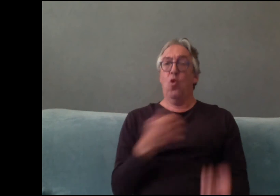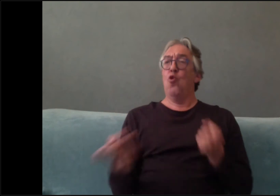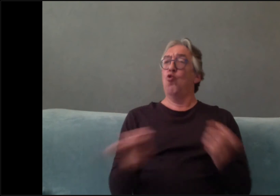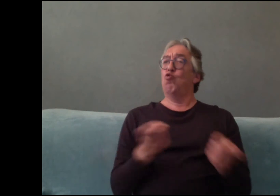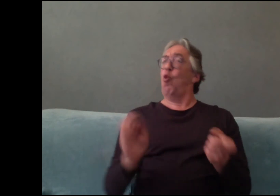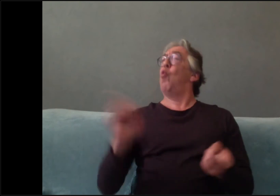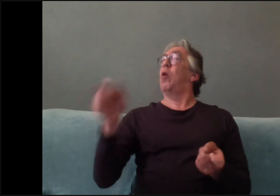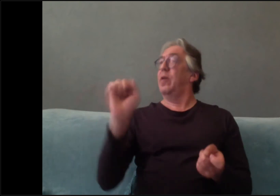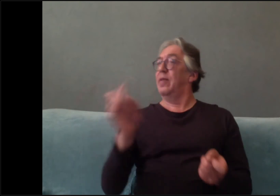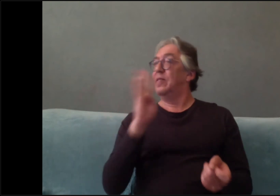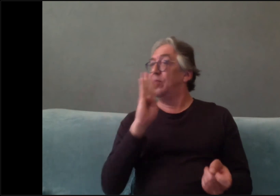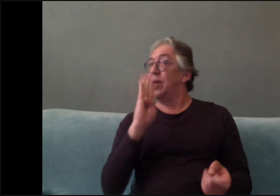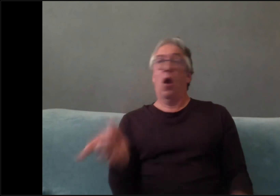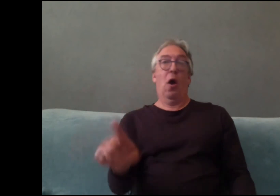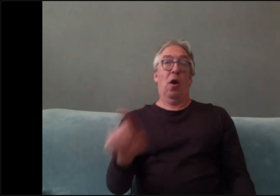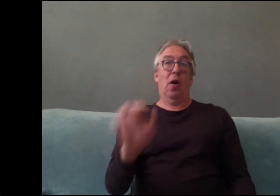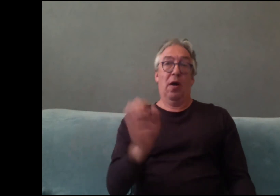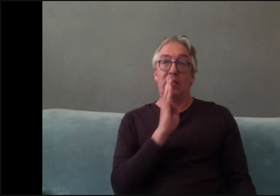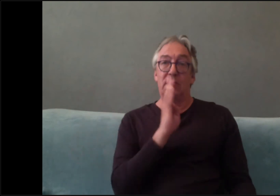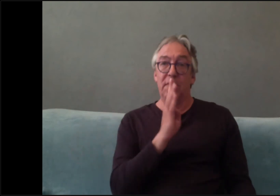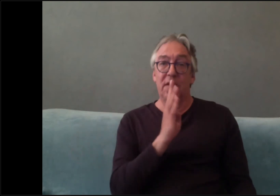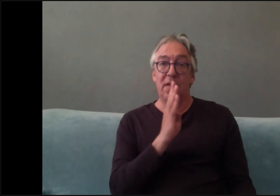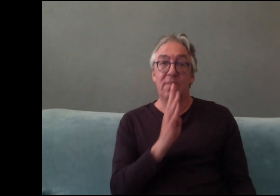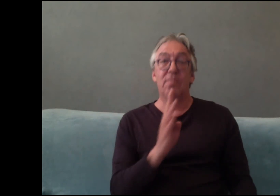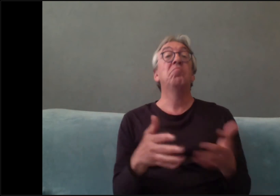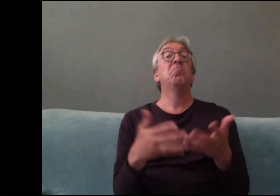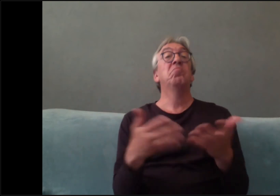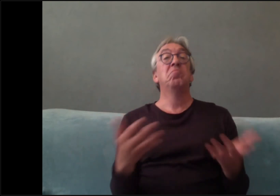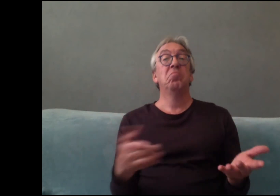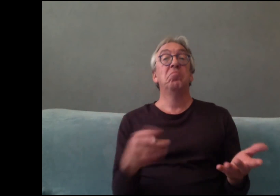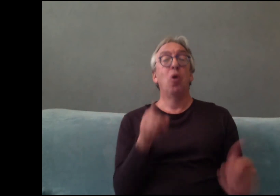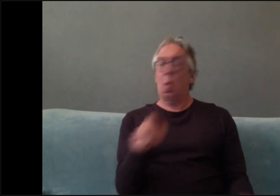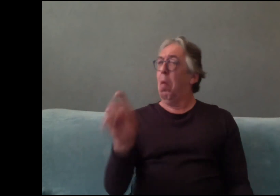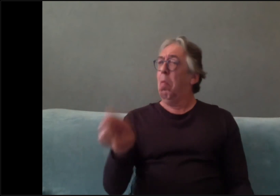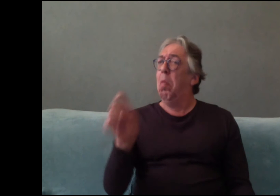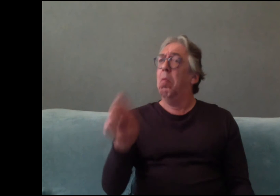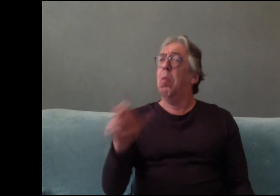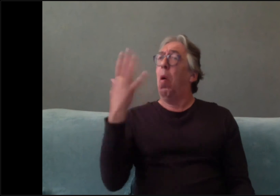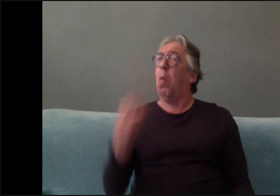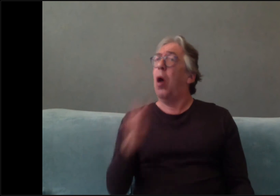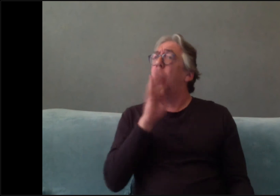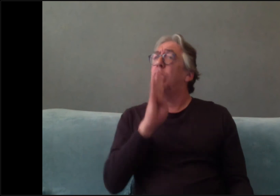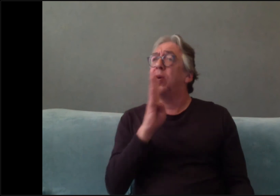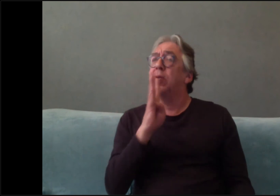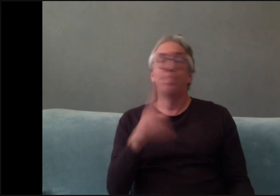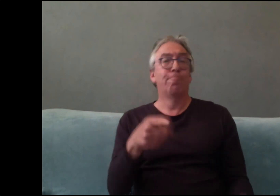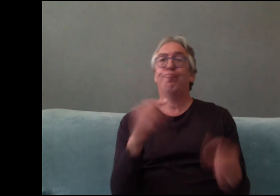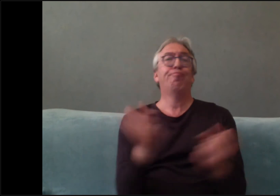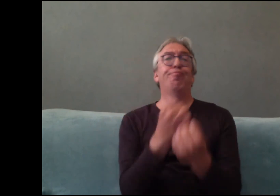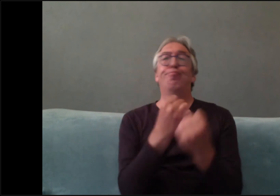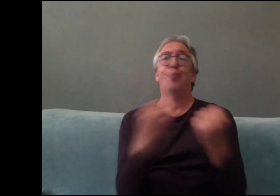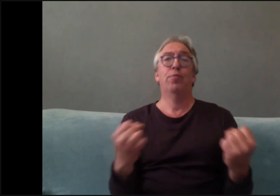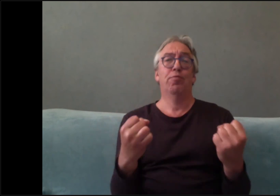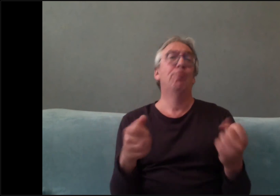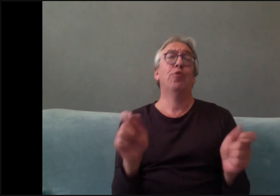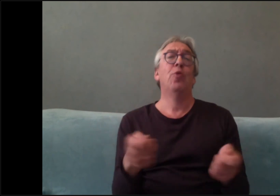don't worry if you're trying to unmute yourself and you're unable to, this is entirely normal. In case you face any